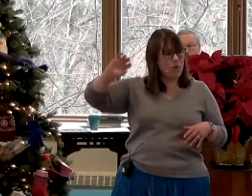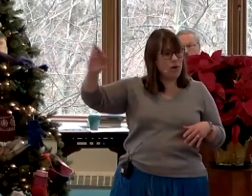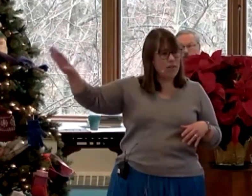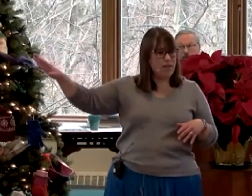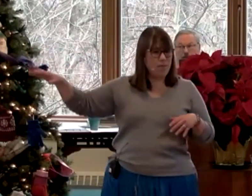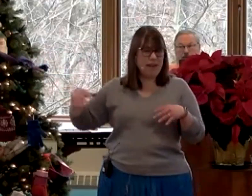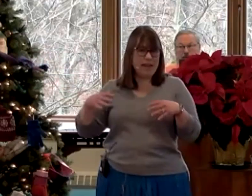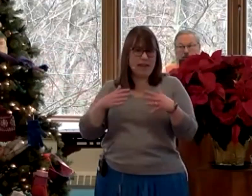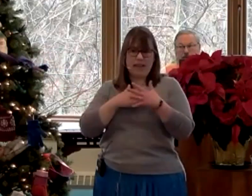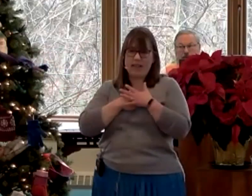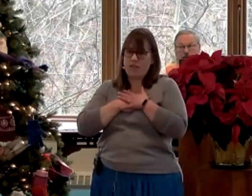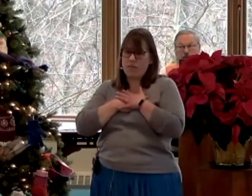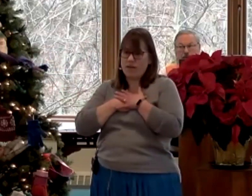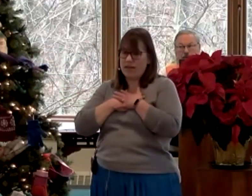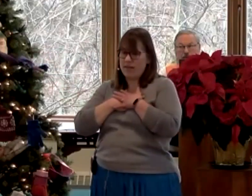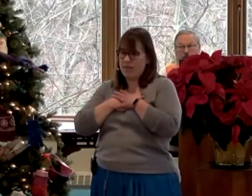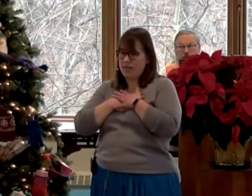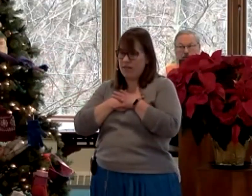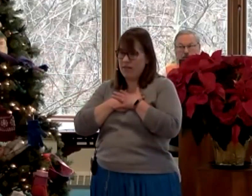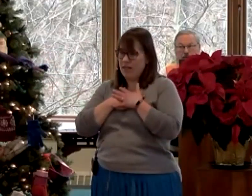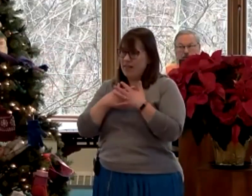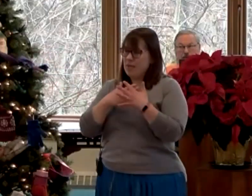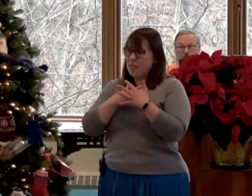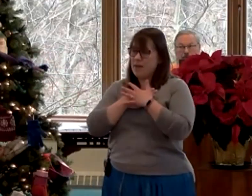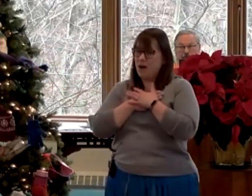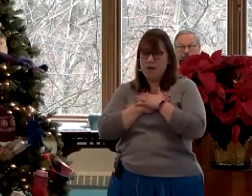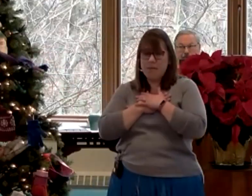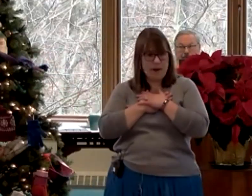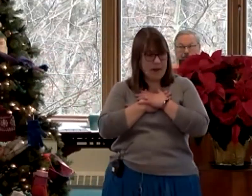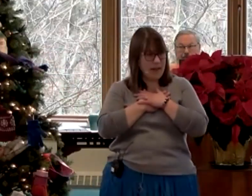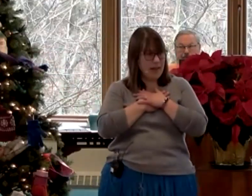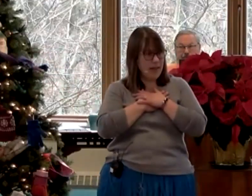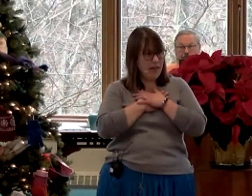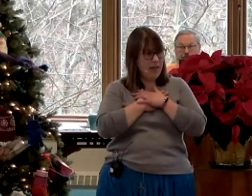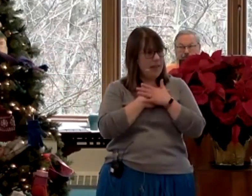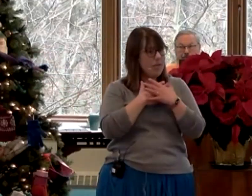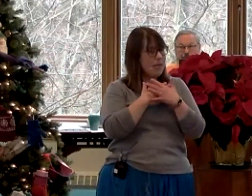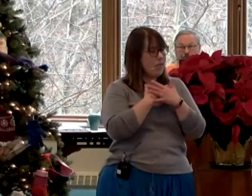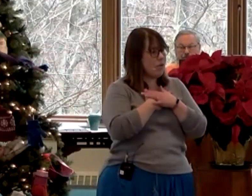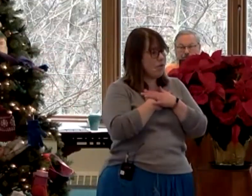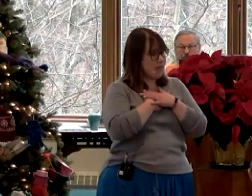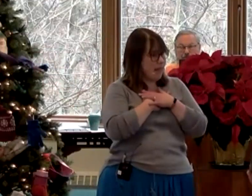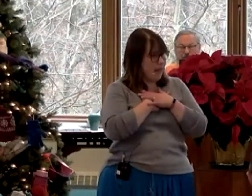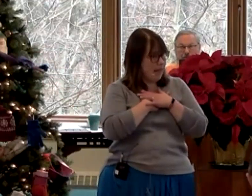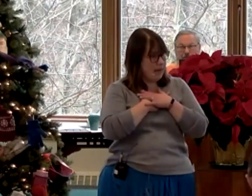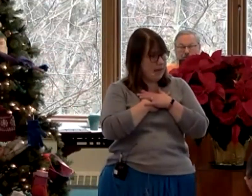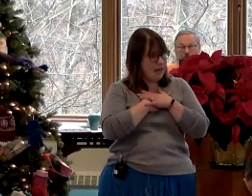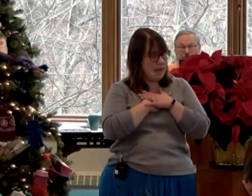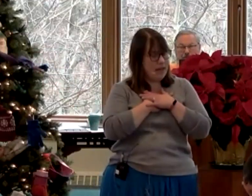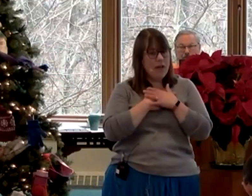said words that were, like, against our beliefs? That would be heartbreaking. That would be so